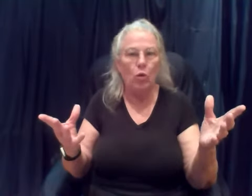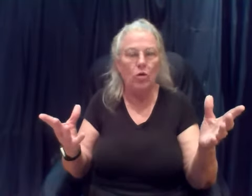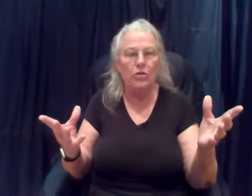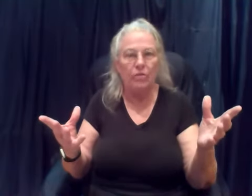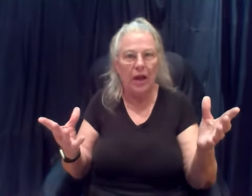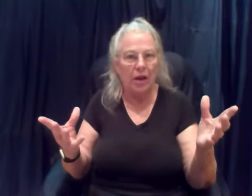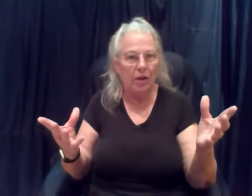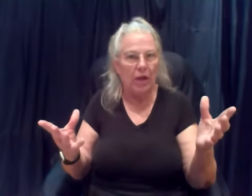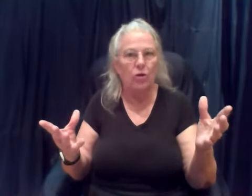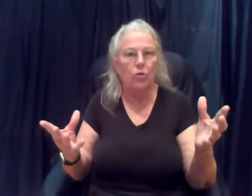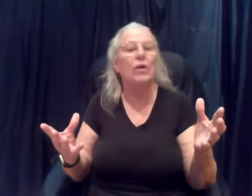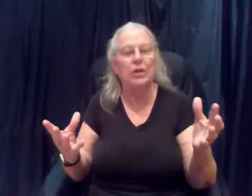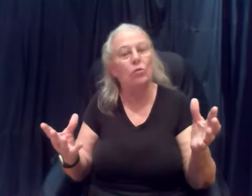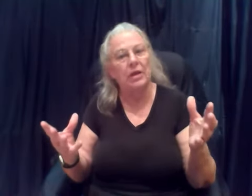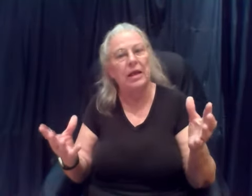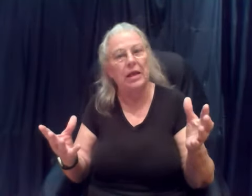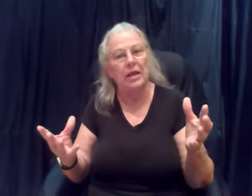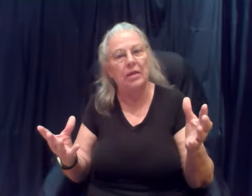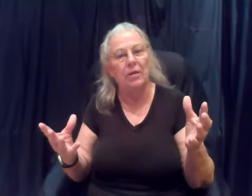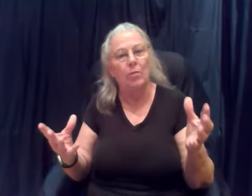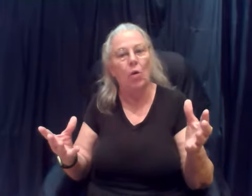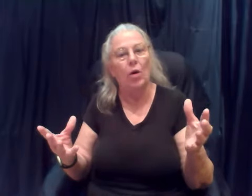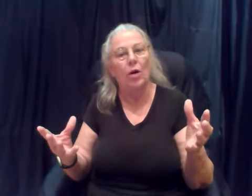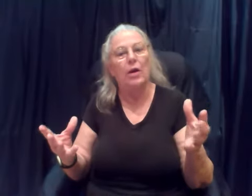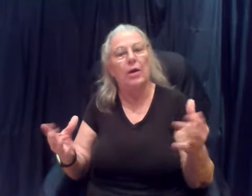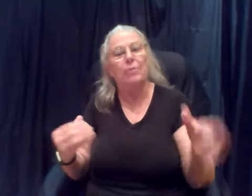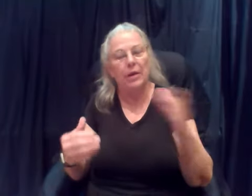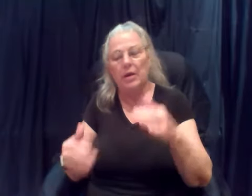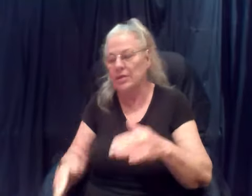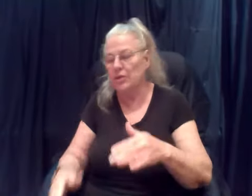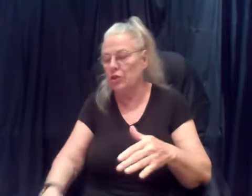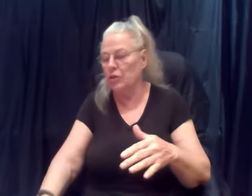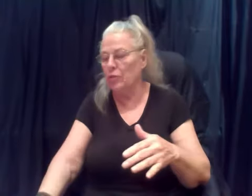are there and you really don't need anything more because it's just a repeating.